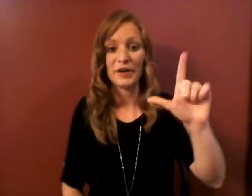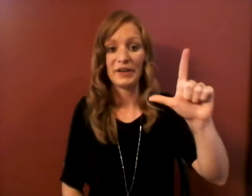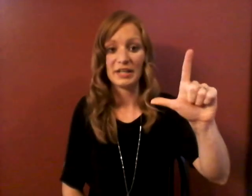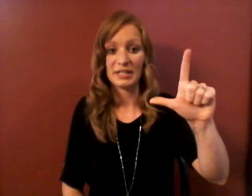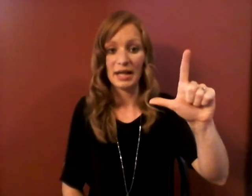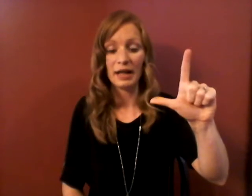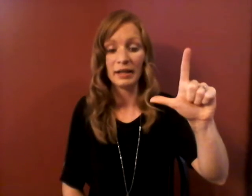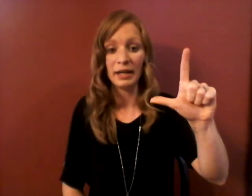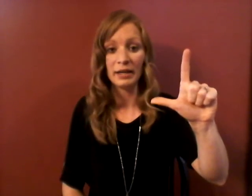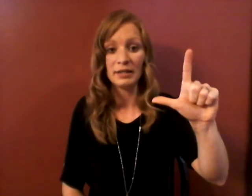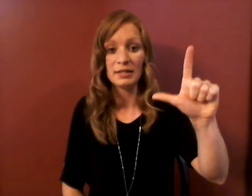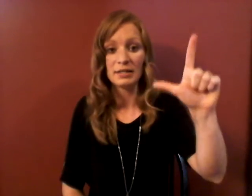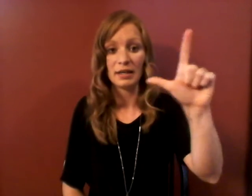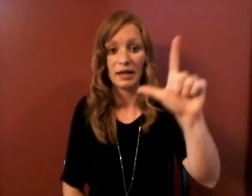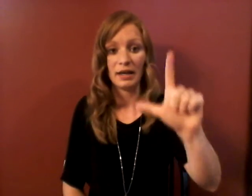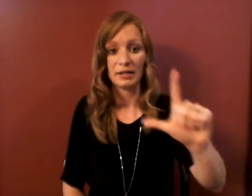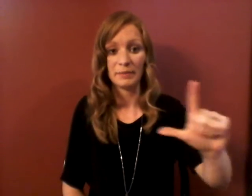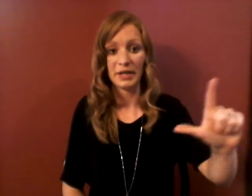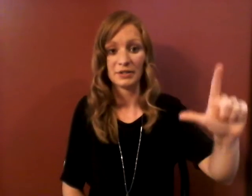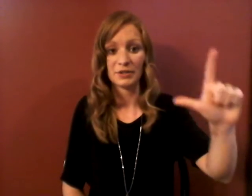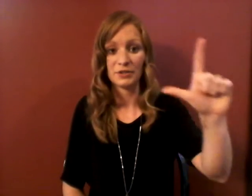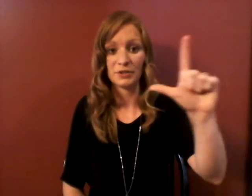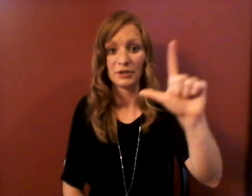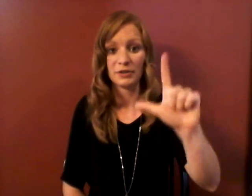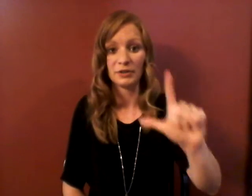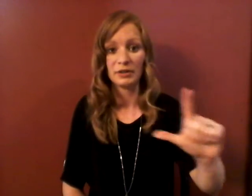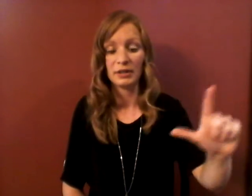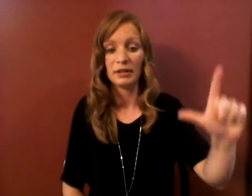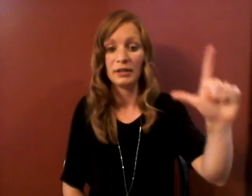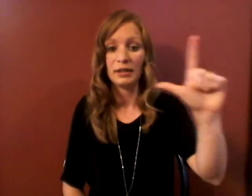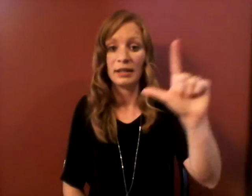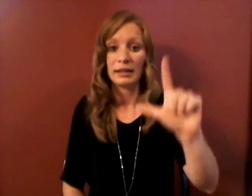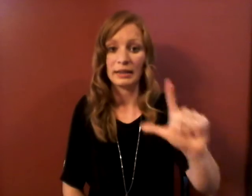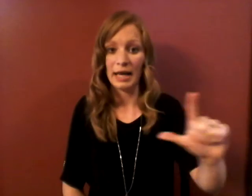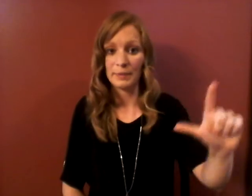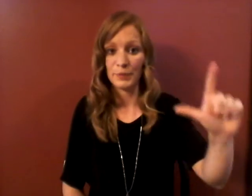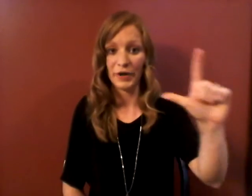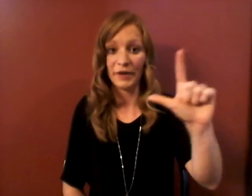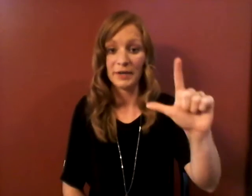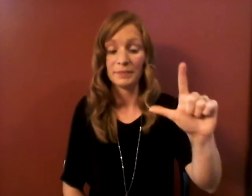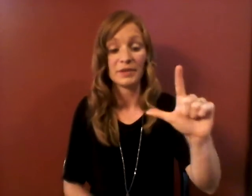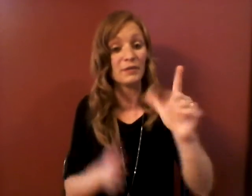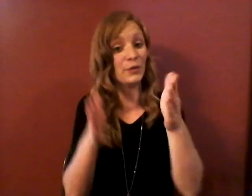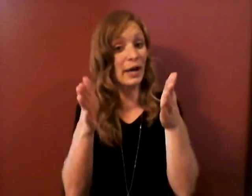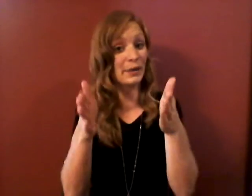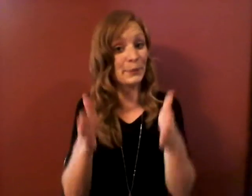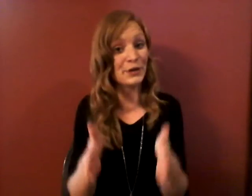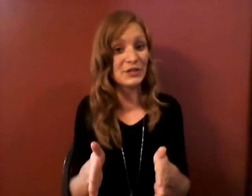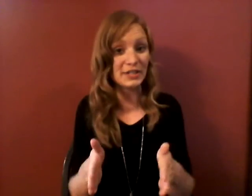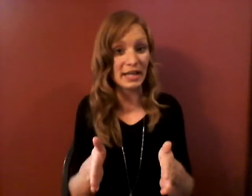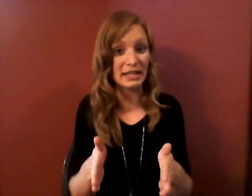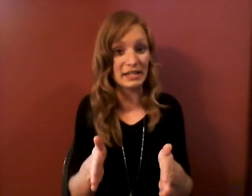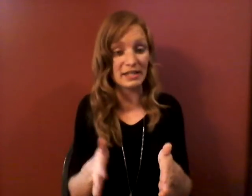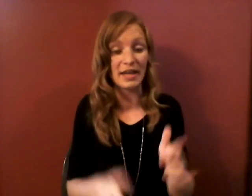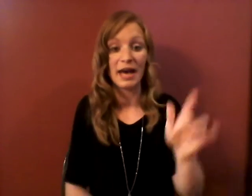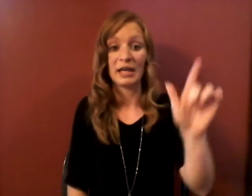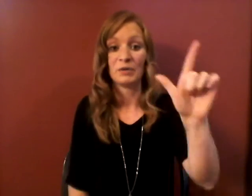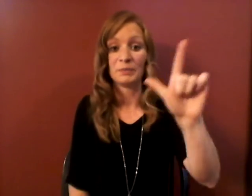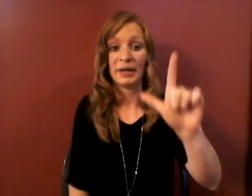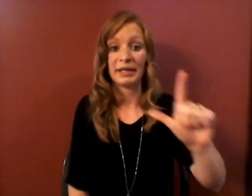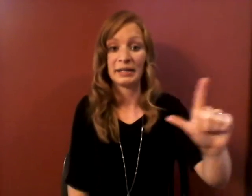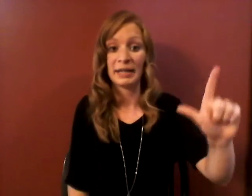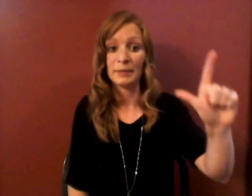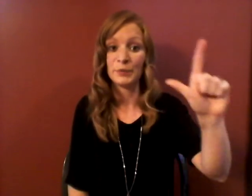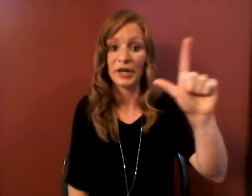Library is an L hand, and it makes a circle. Library. If you add a person ending to that, it would make it